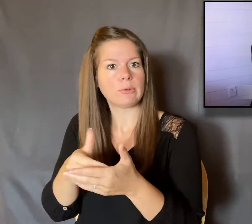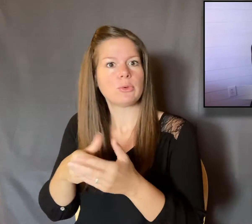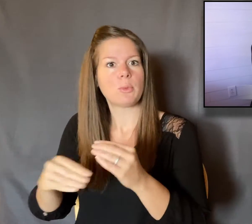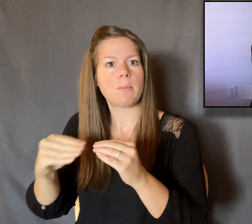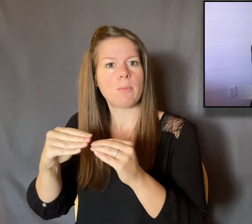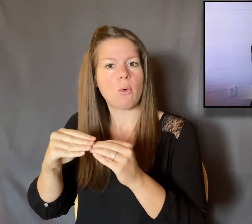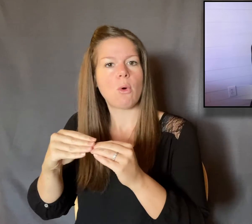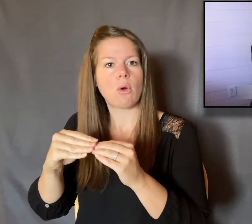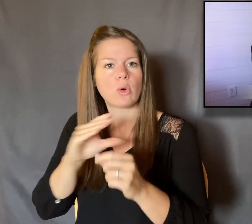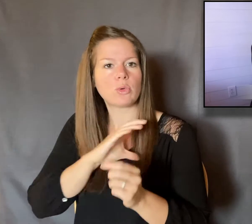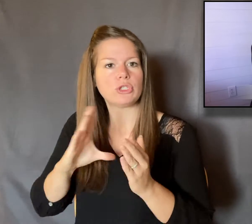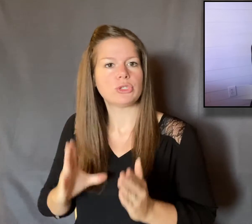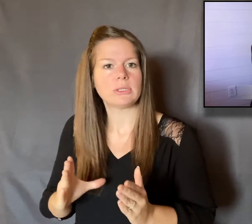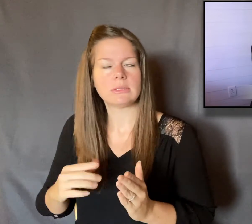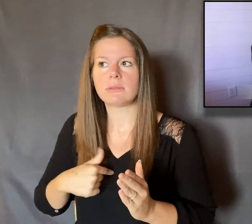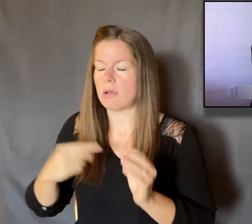God.